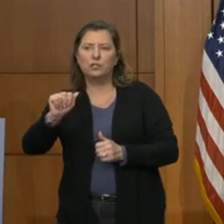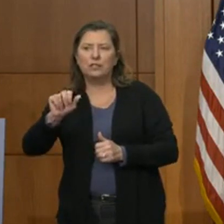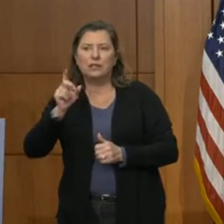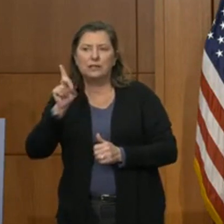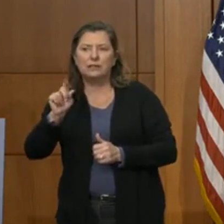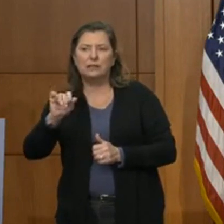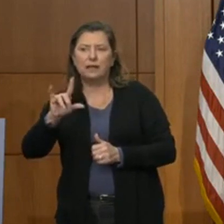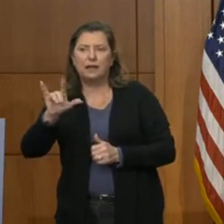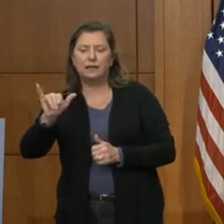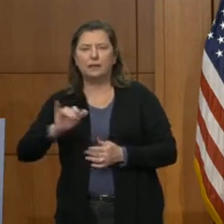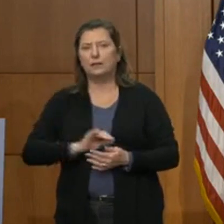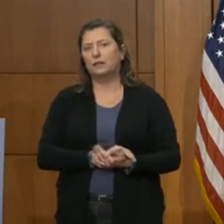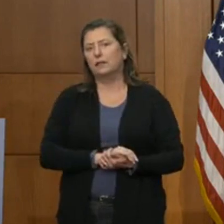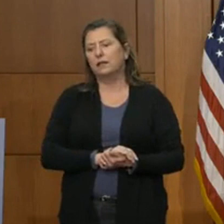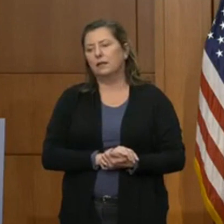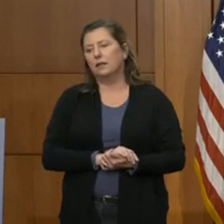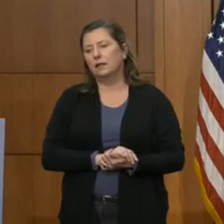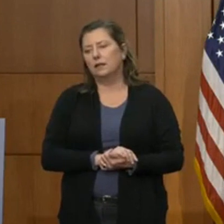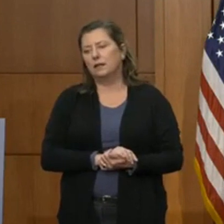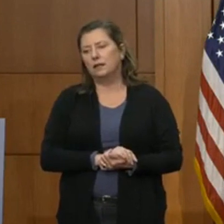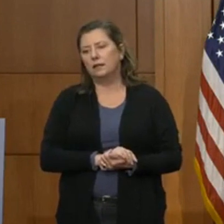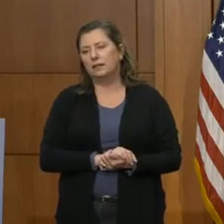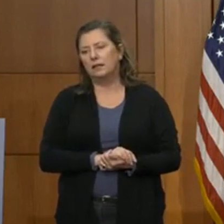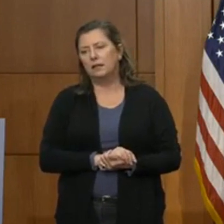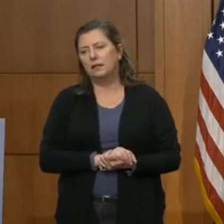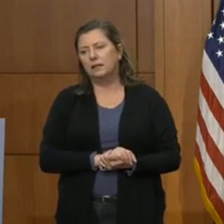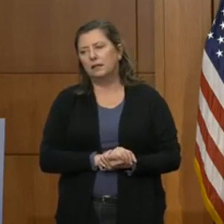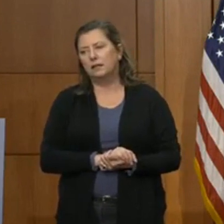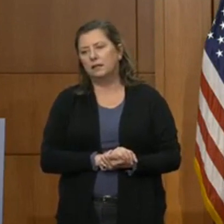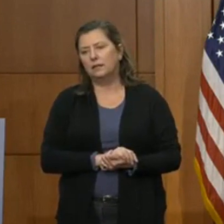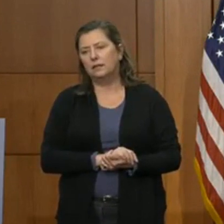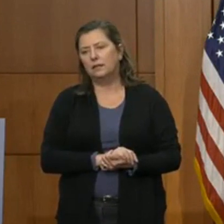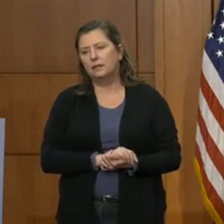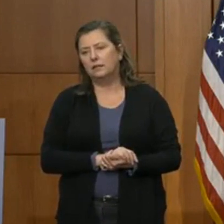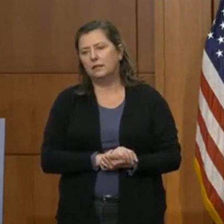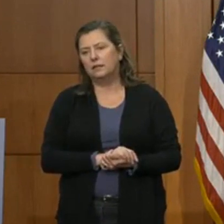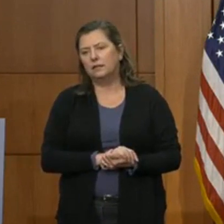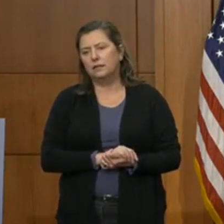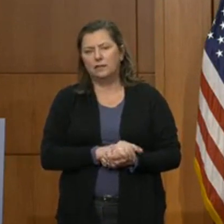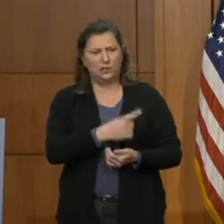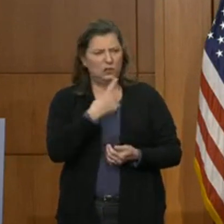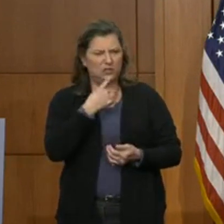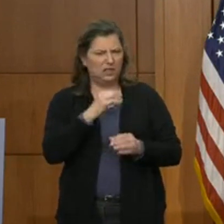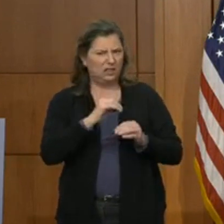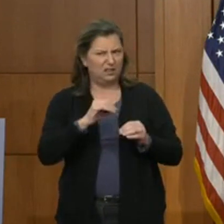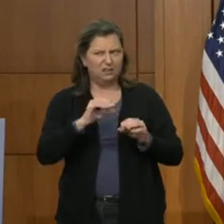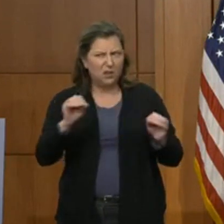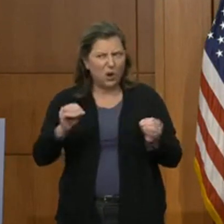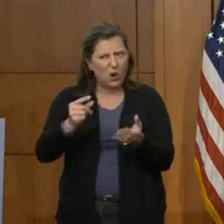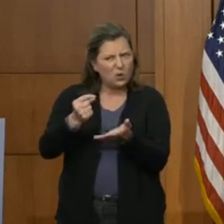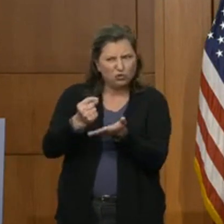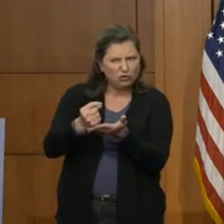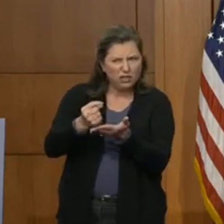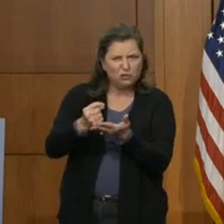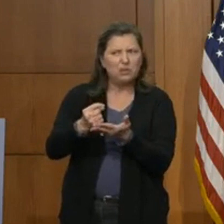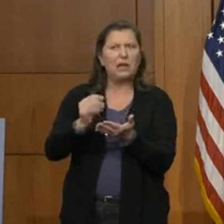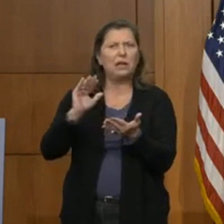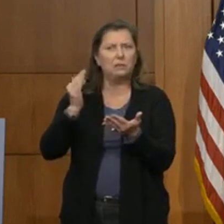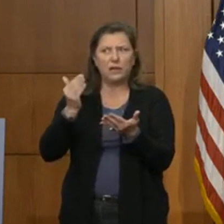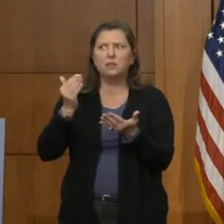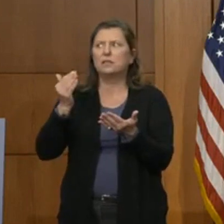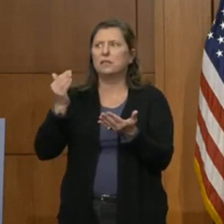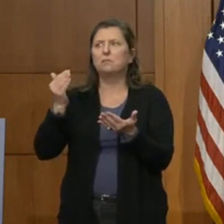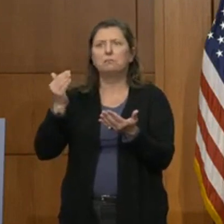Hey, Governor, thanks for taking our questions. You said that there isn't a treatment, but that doesn't appear to be totally true because we do have people that